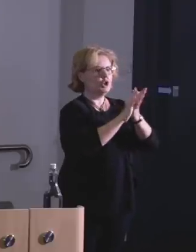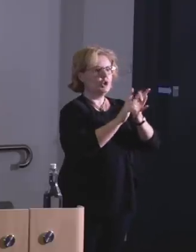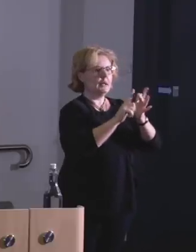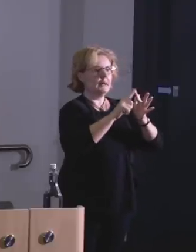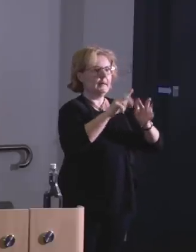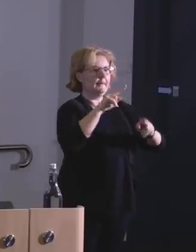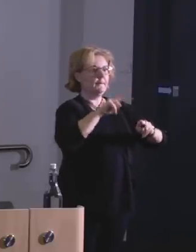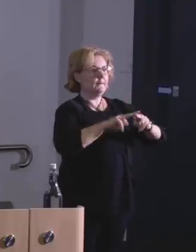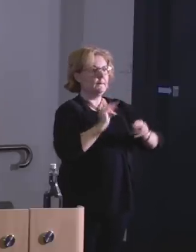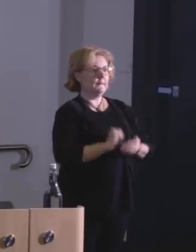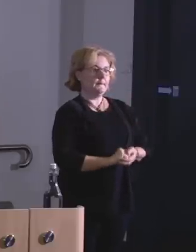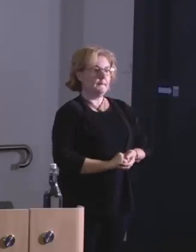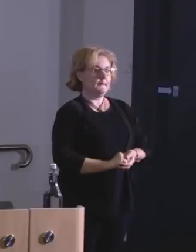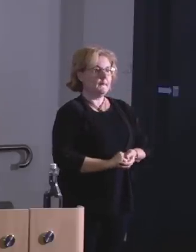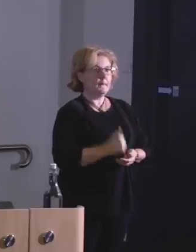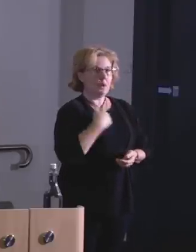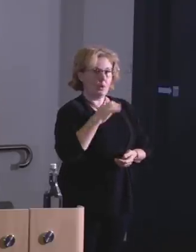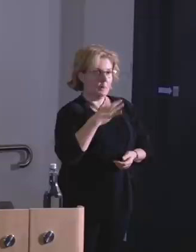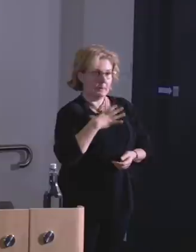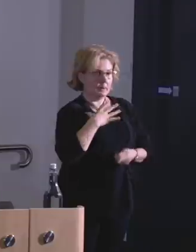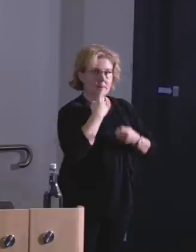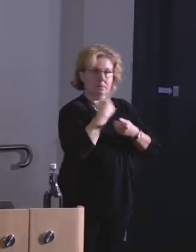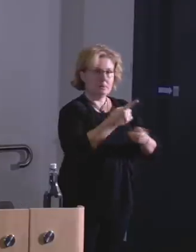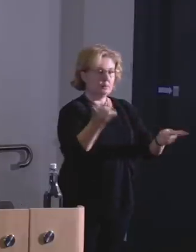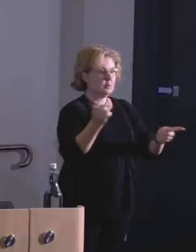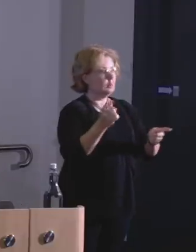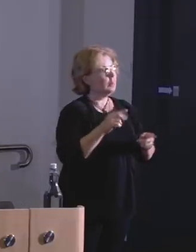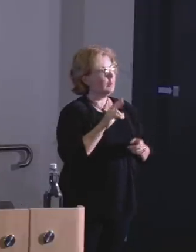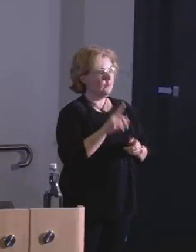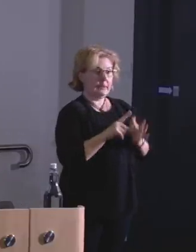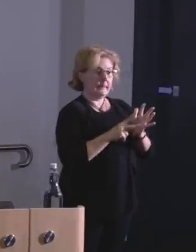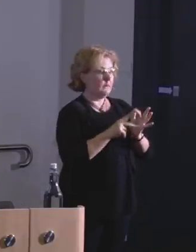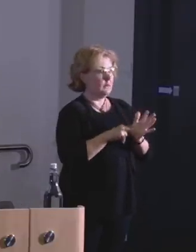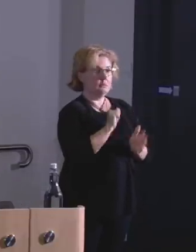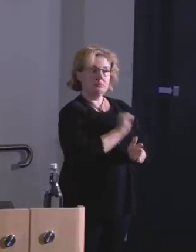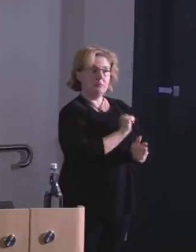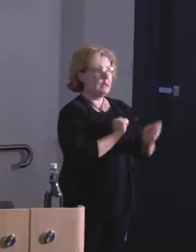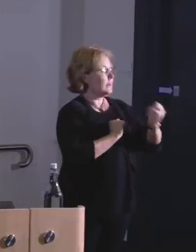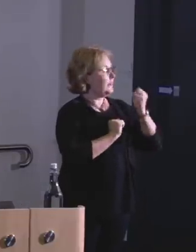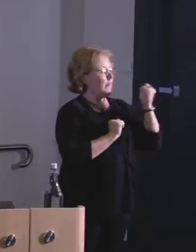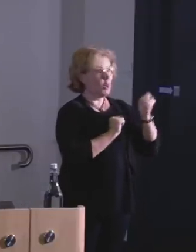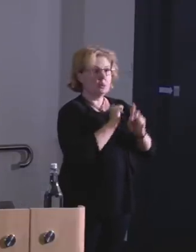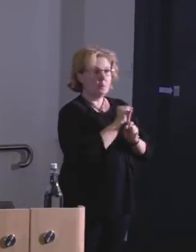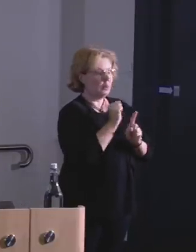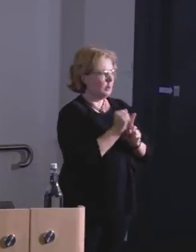Matai. Now, I don't need to tell you, even for the Samoan situation, it was very